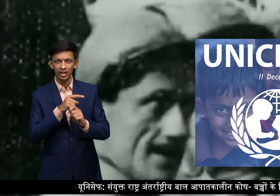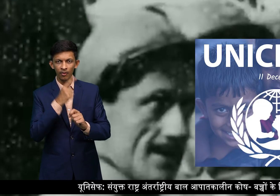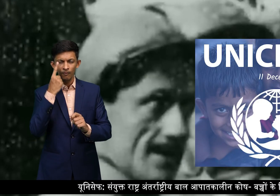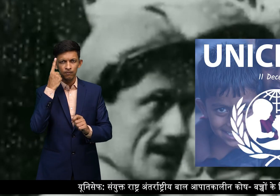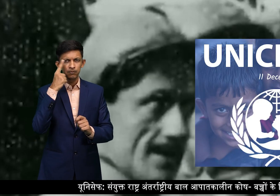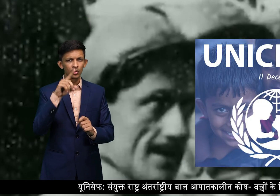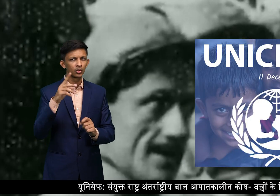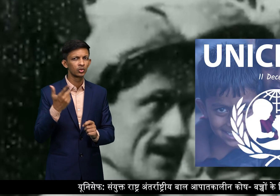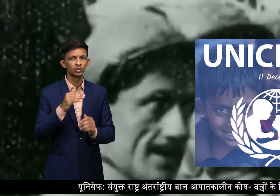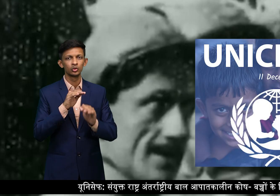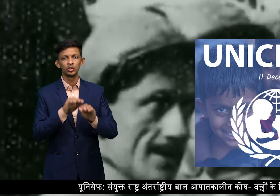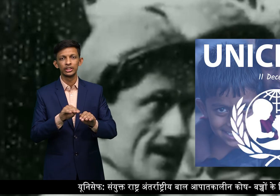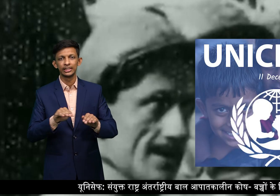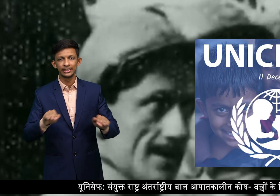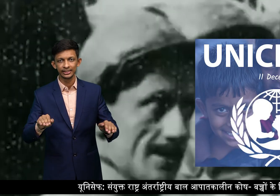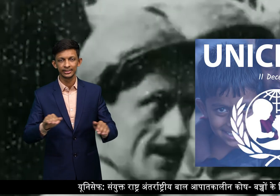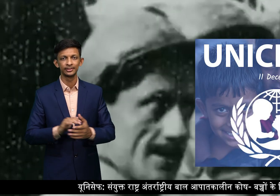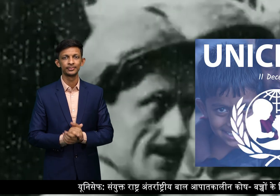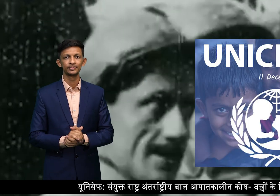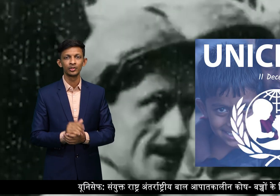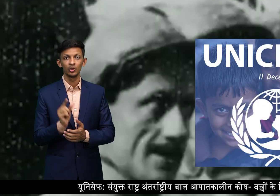Work for Children,